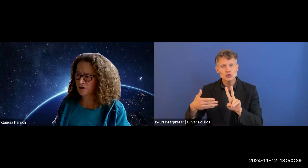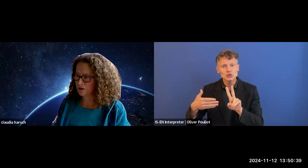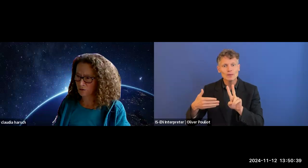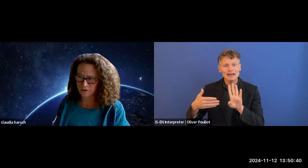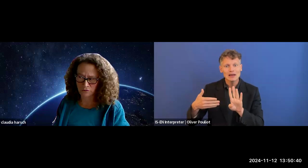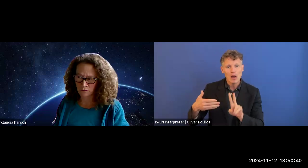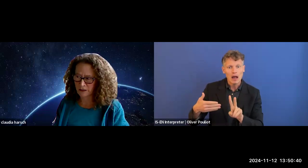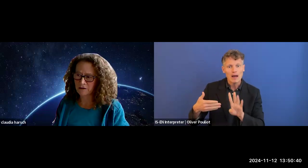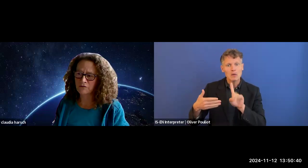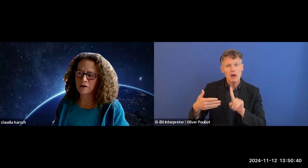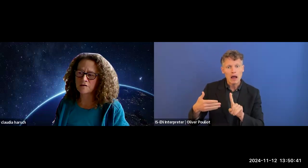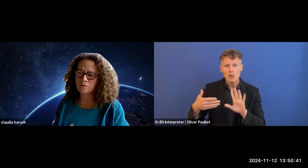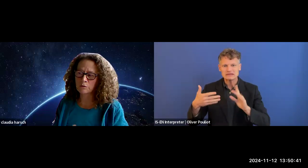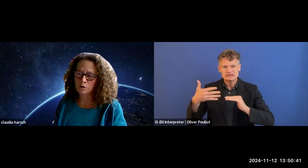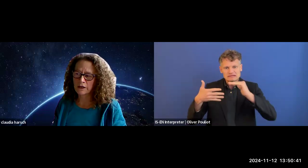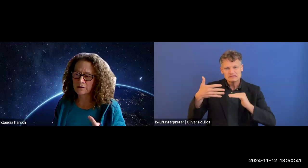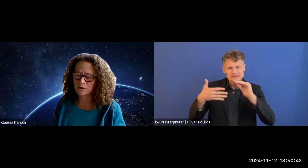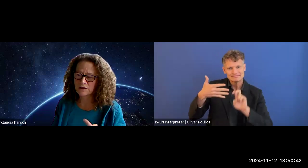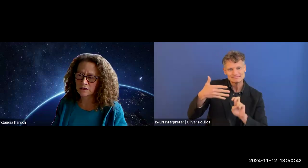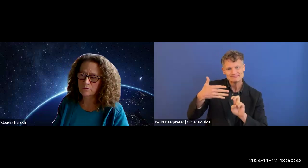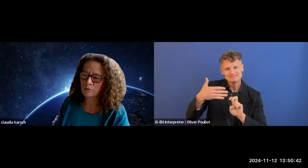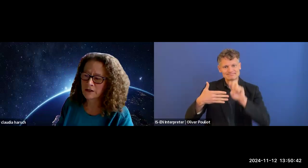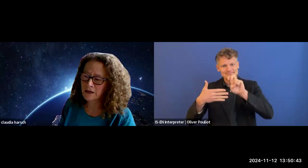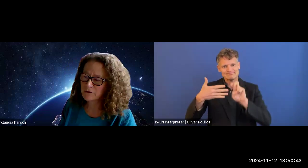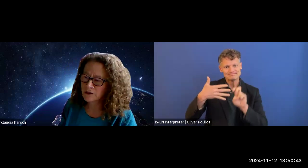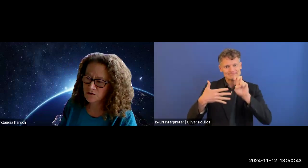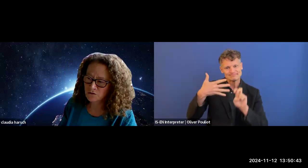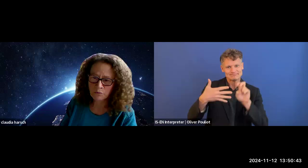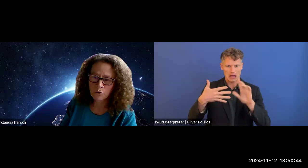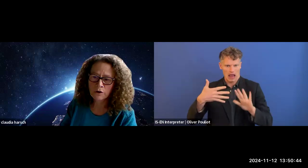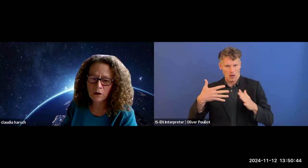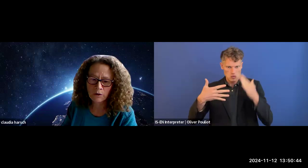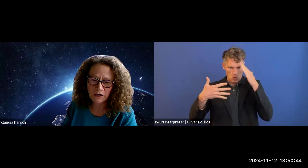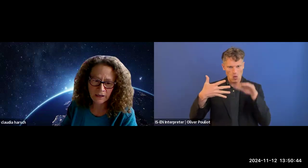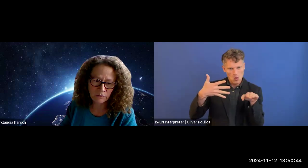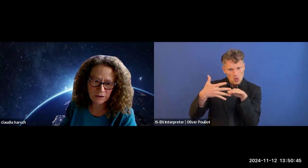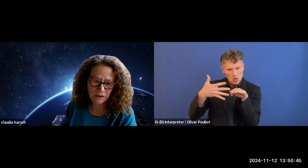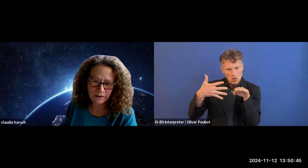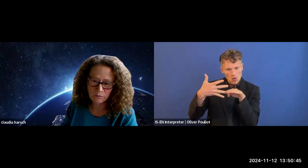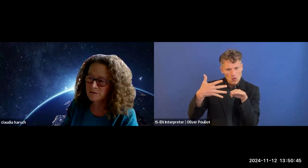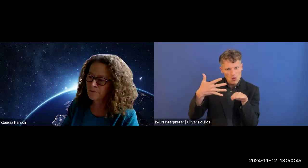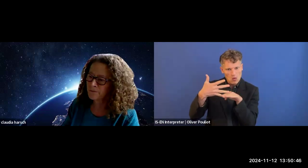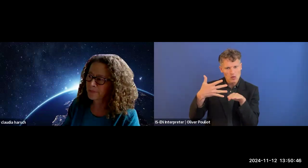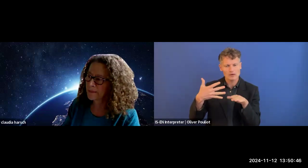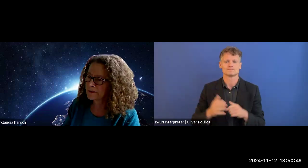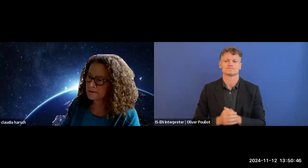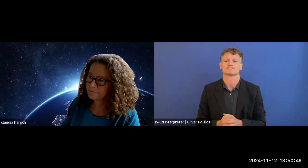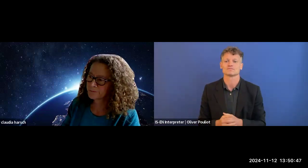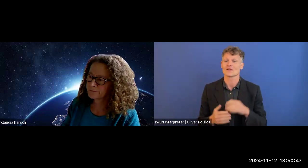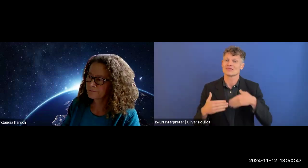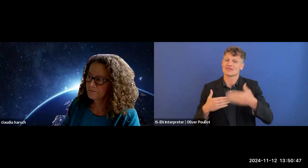actually is a phase that goes through all the other phases, where we collect and present appropriate evidence to support our alignment claims.